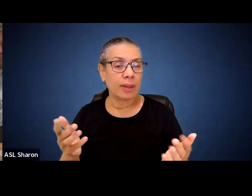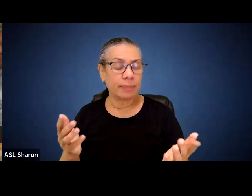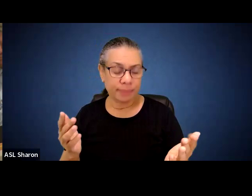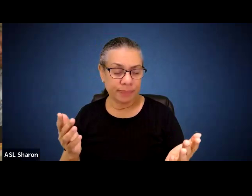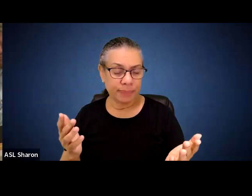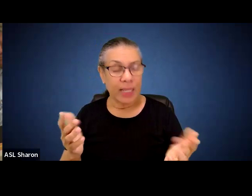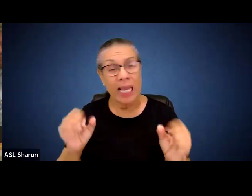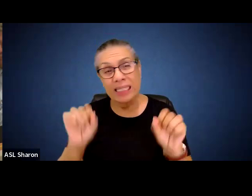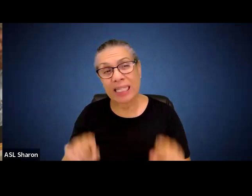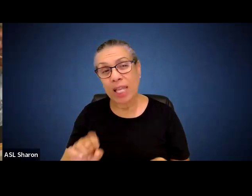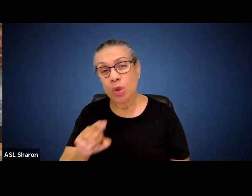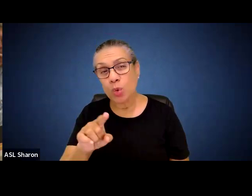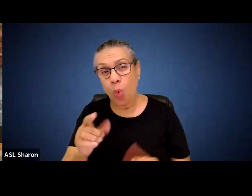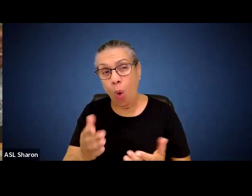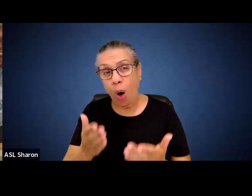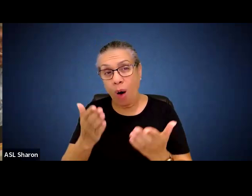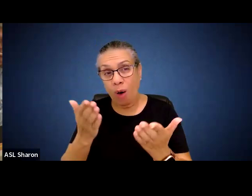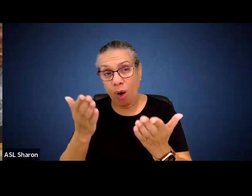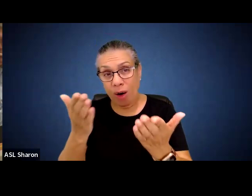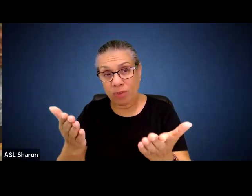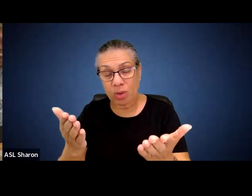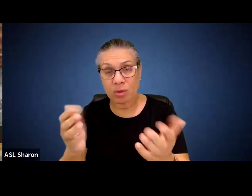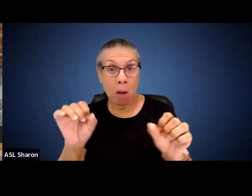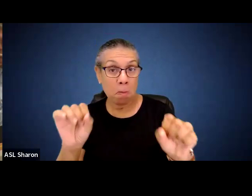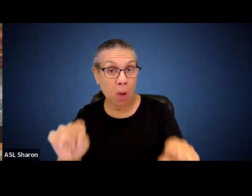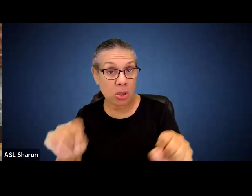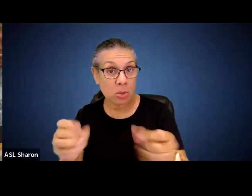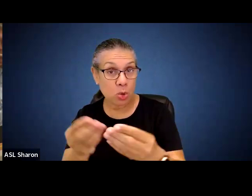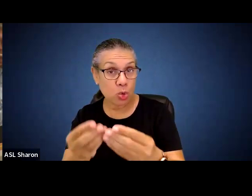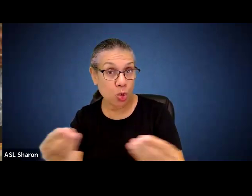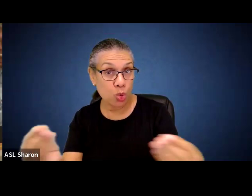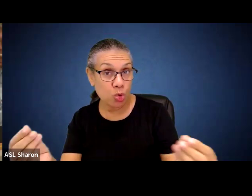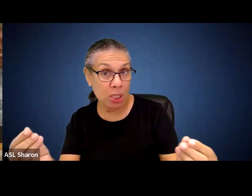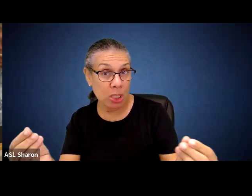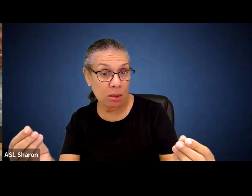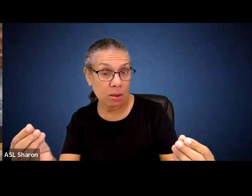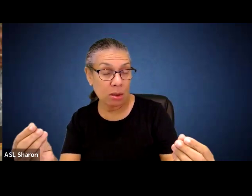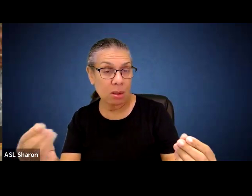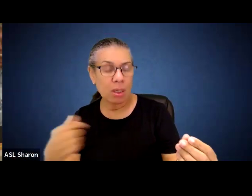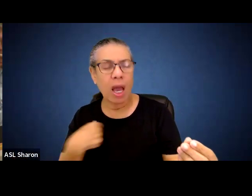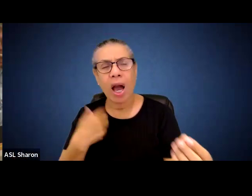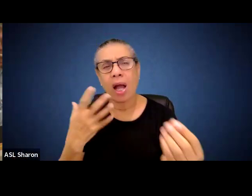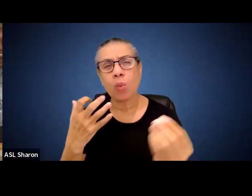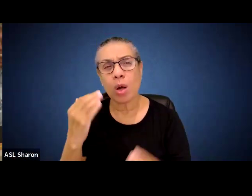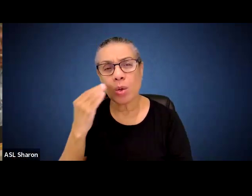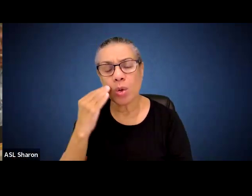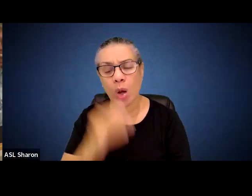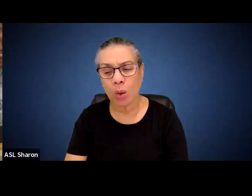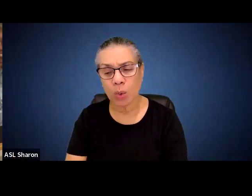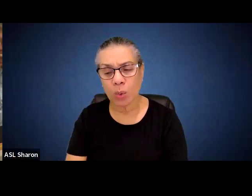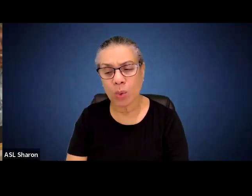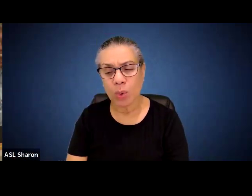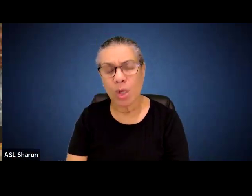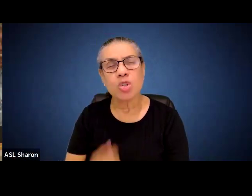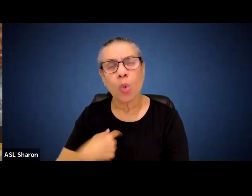a possible solution, and I'm just trying to reaffirm so that it can etch in